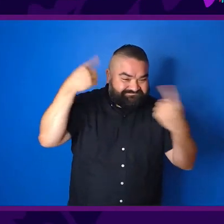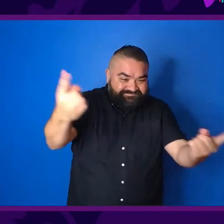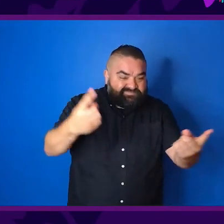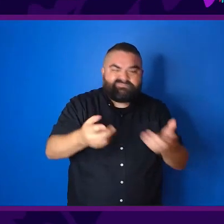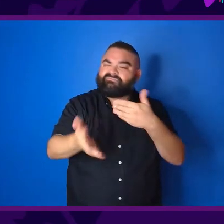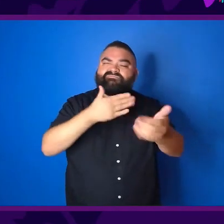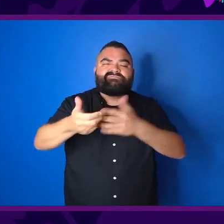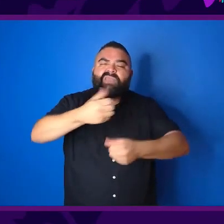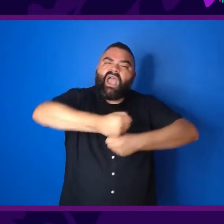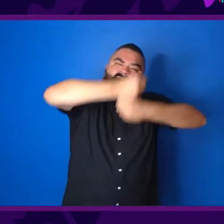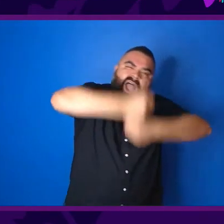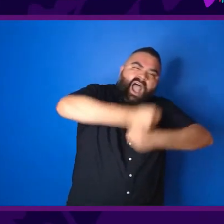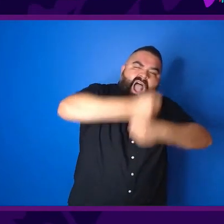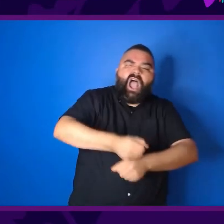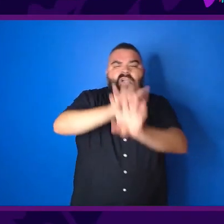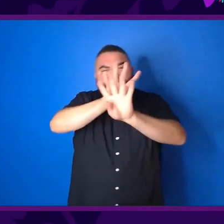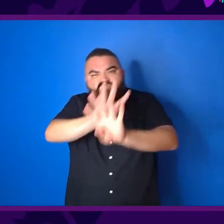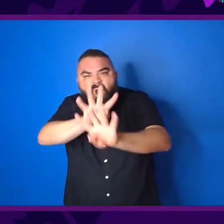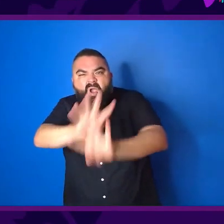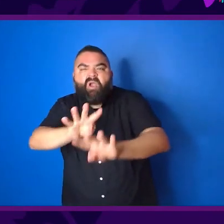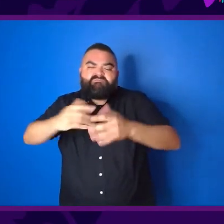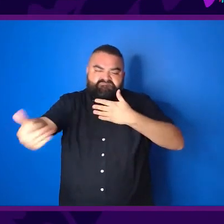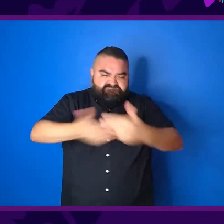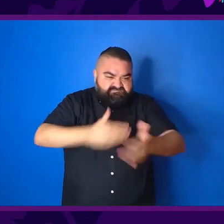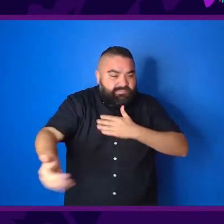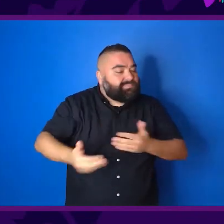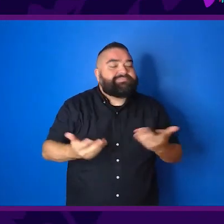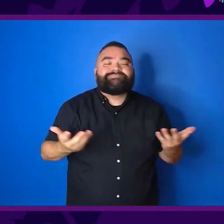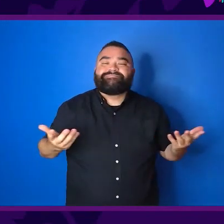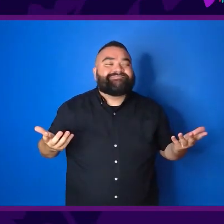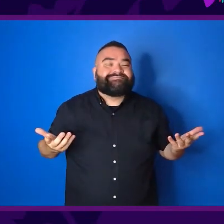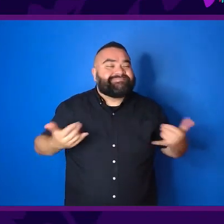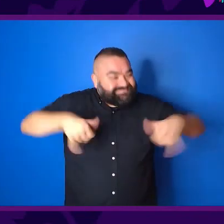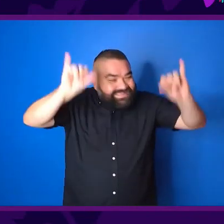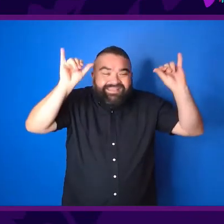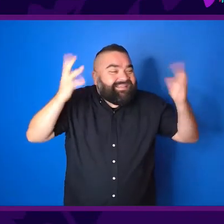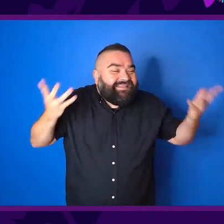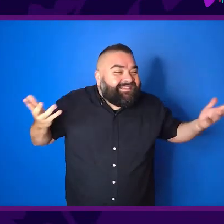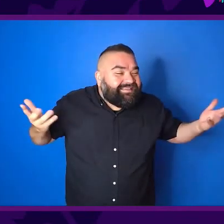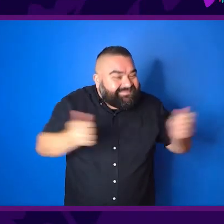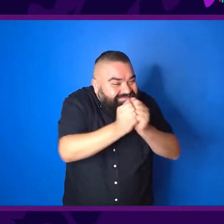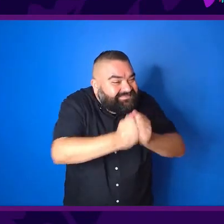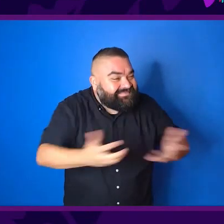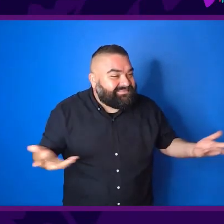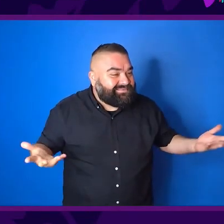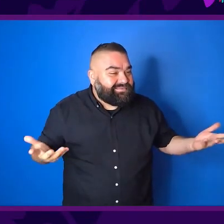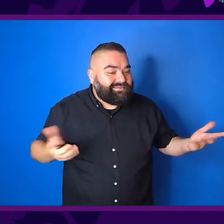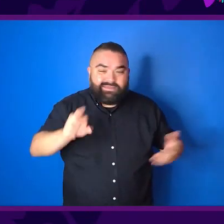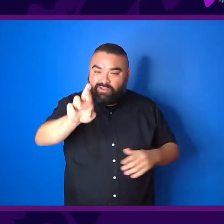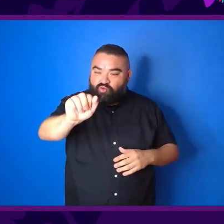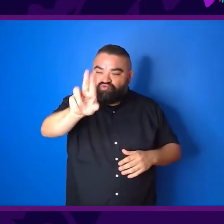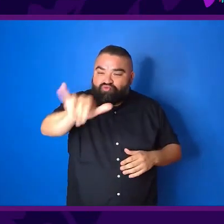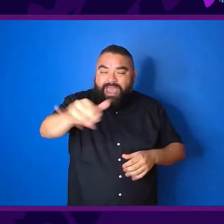together, wherever it was, we were there. Where we were at rallies together in the service of